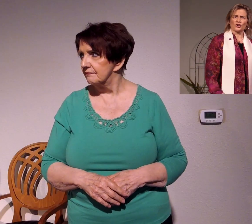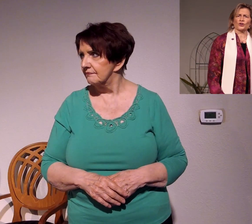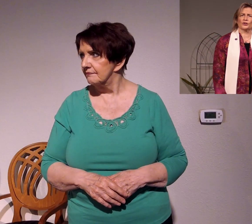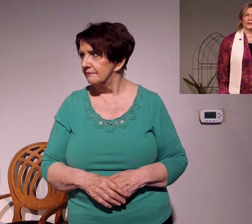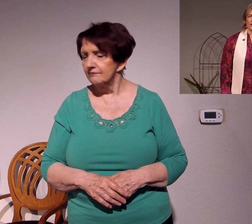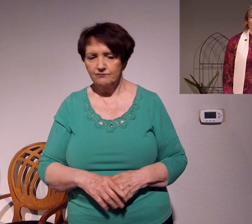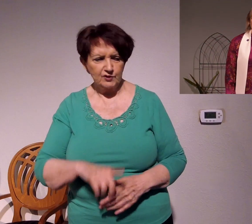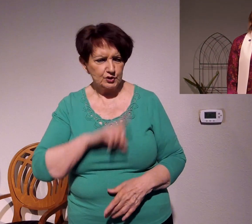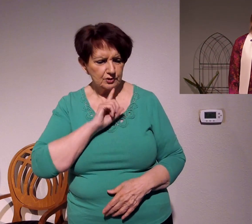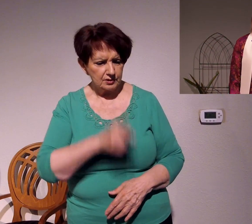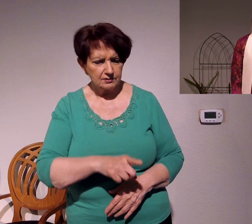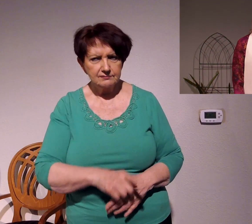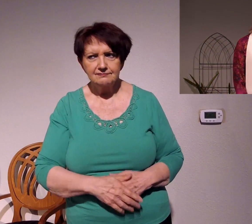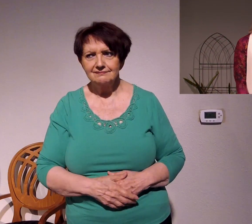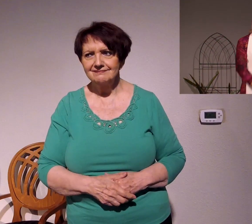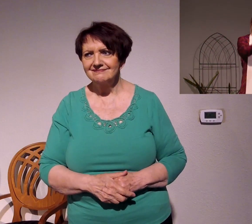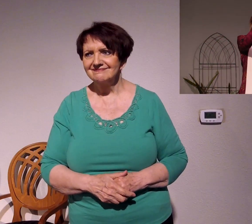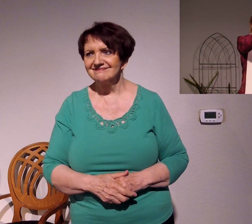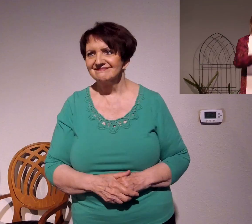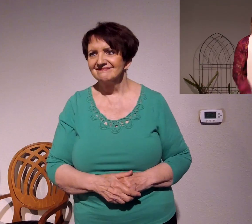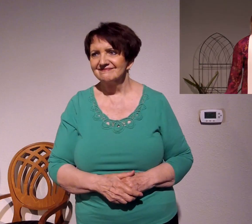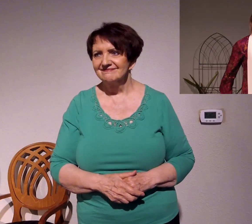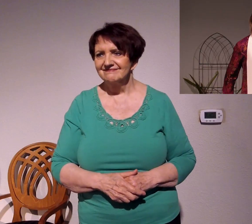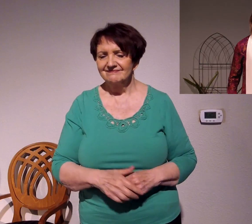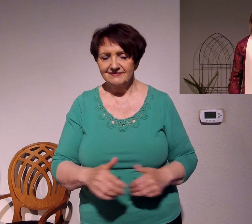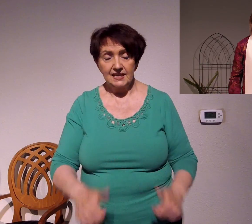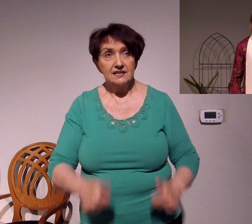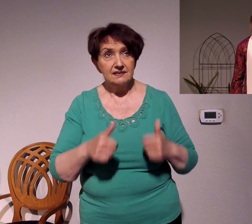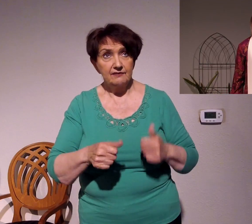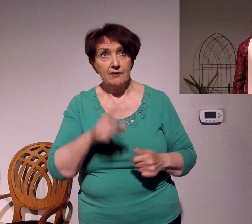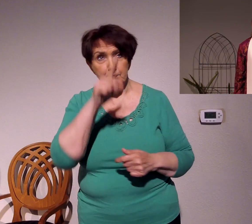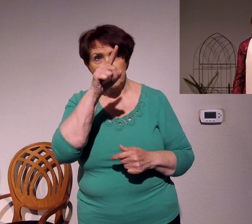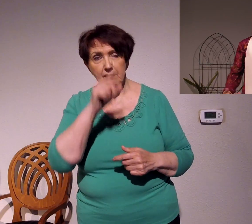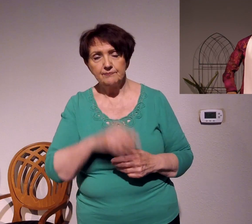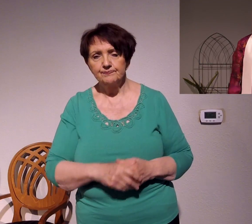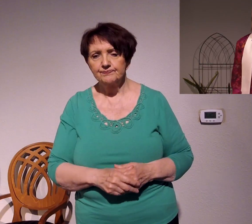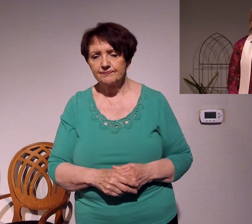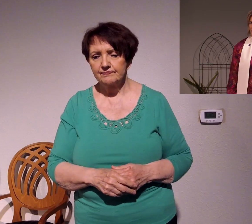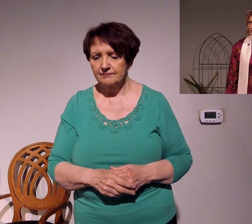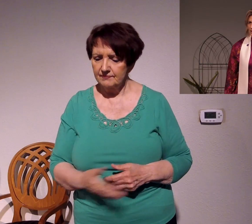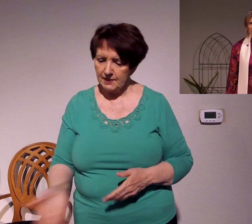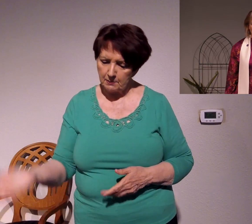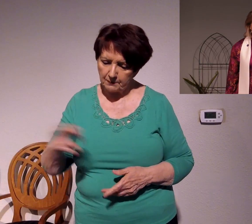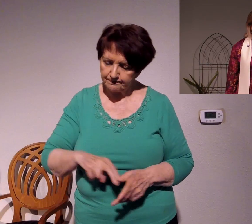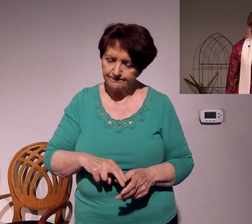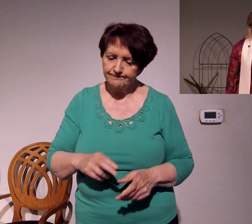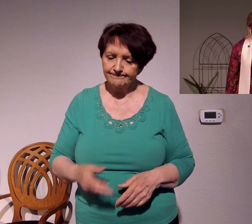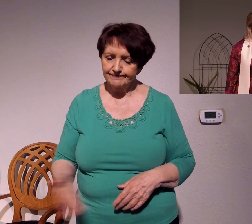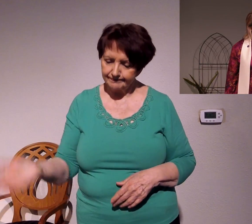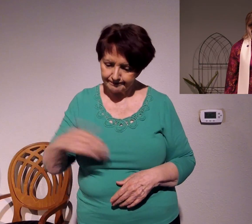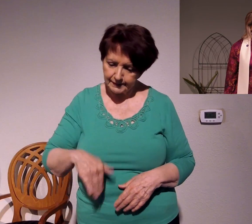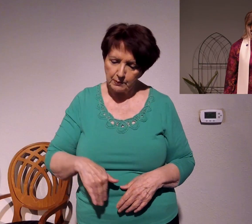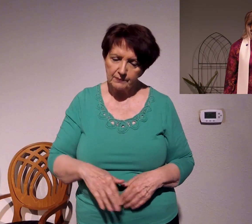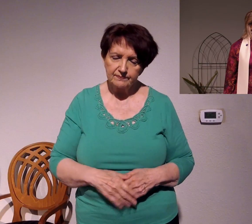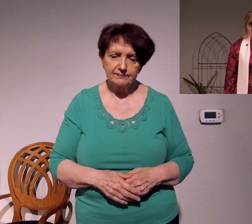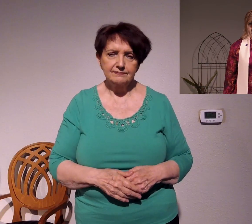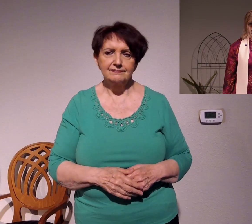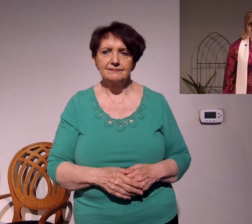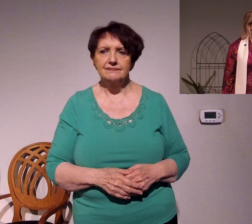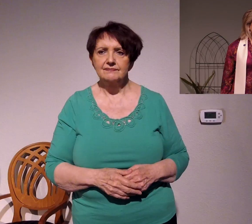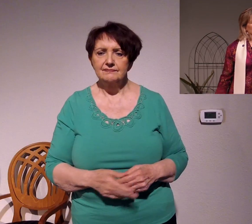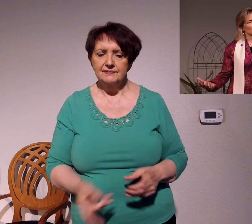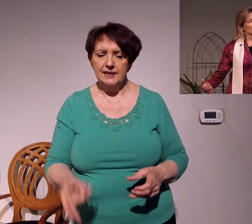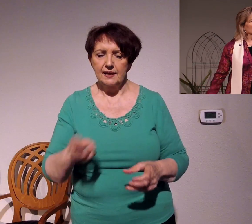"Why, sure. I live up there." And I went, "Well, come on, hop in, let's go." He got in